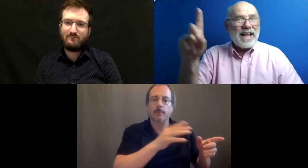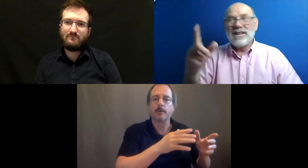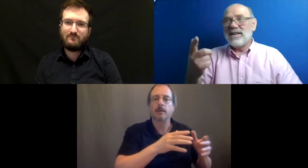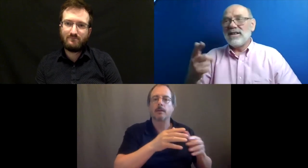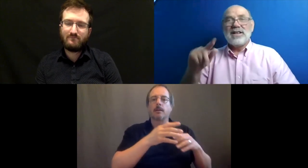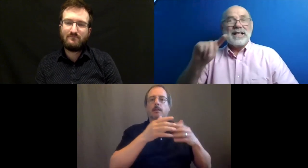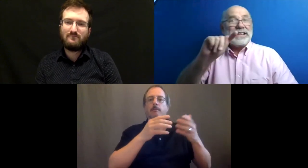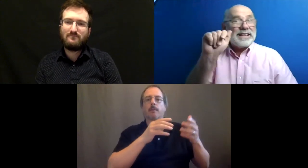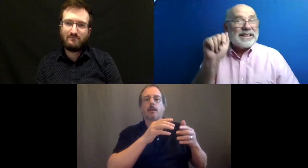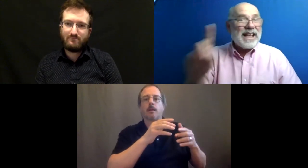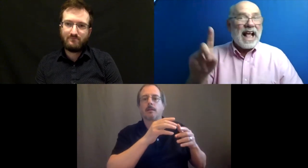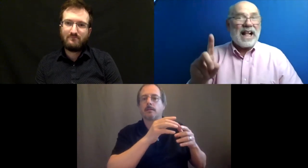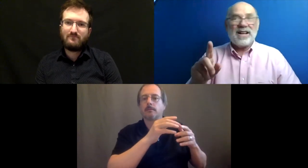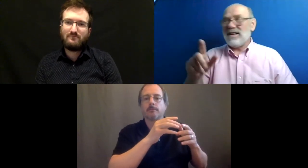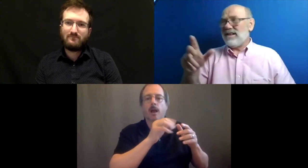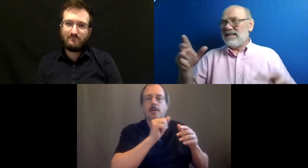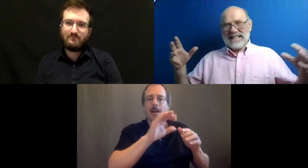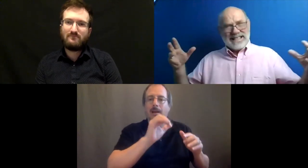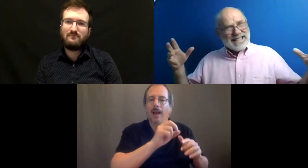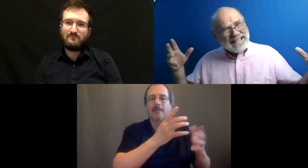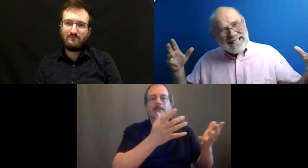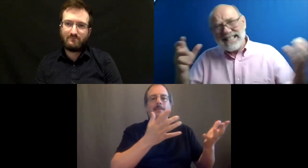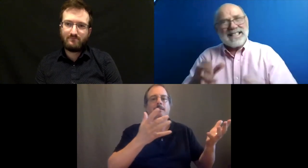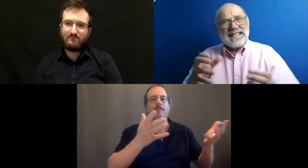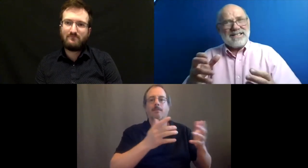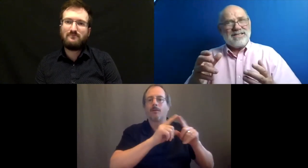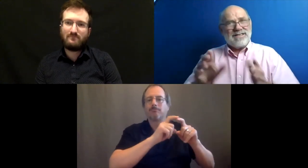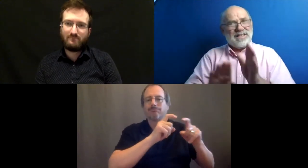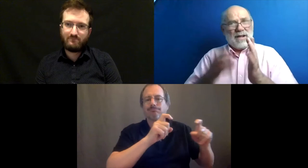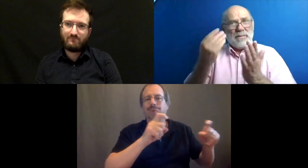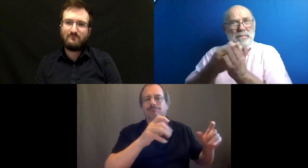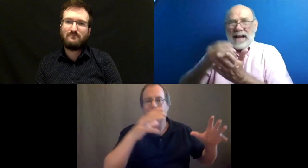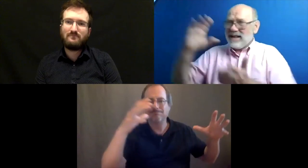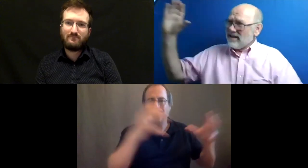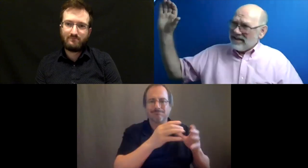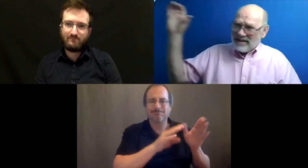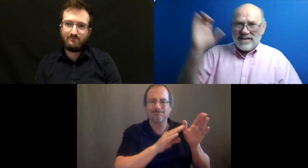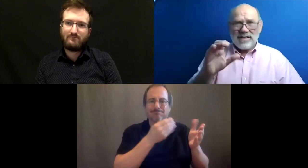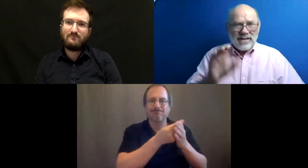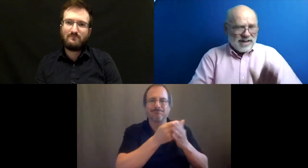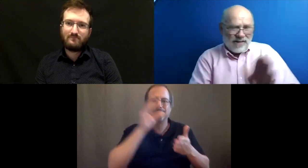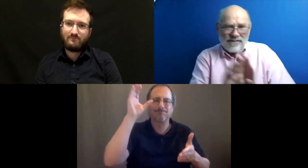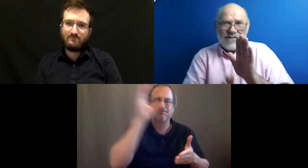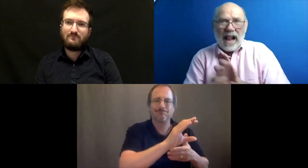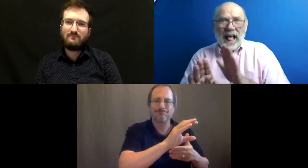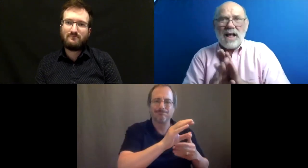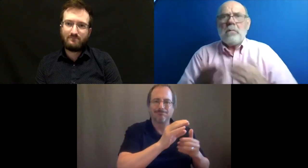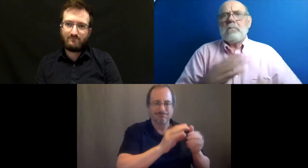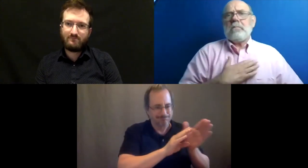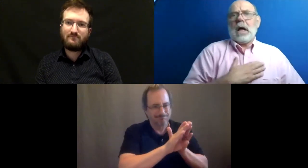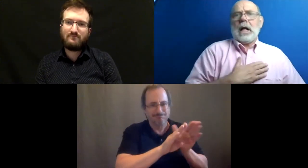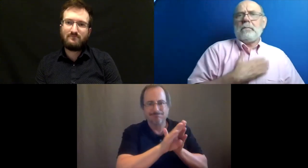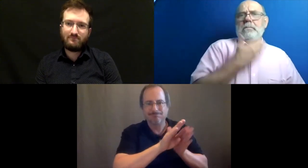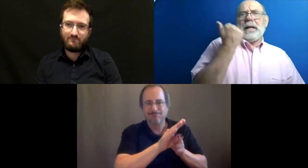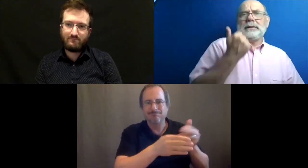agencies, CAD, OAD, TAD, to come together to pool our